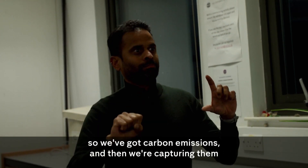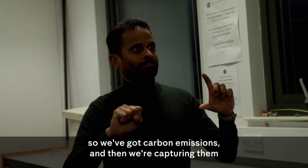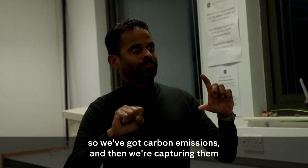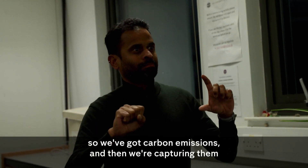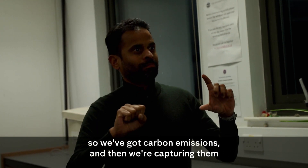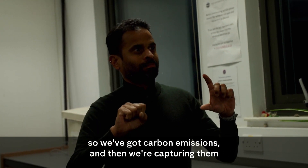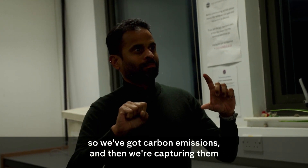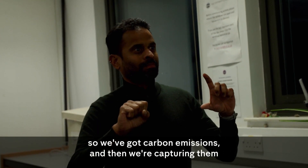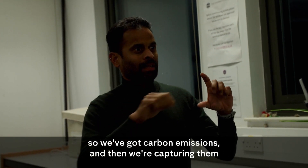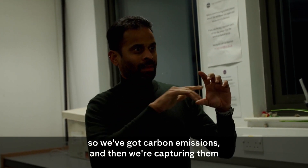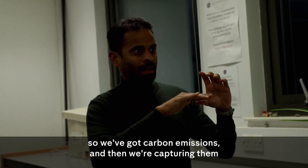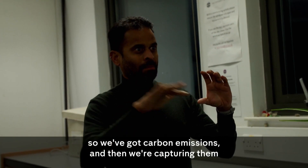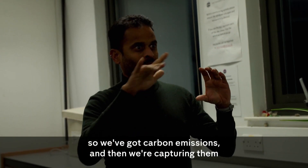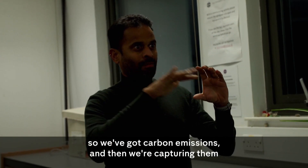carbon emissions, and then we're capturing them.